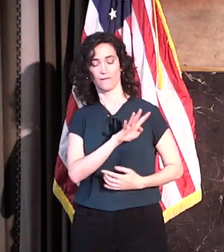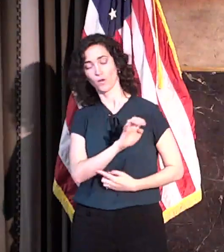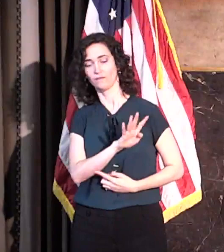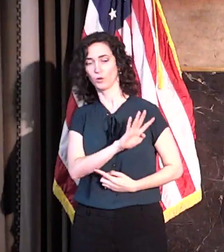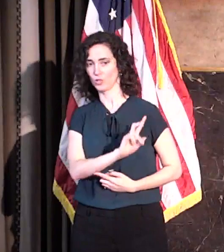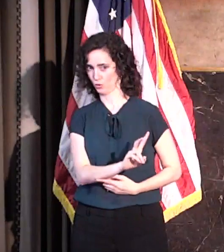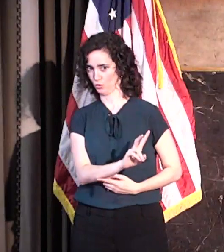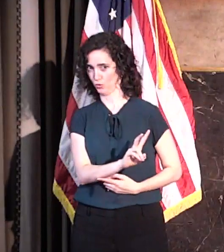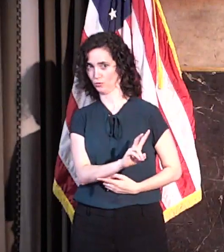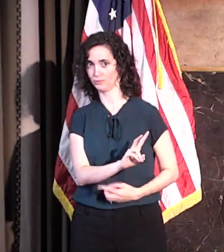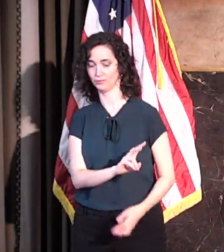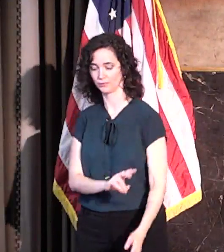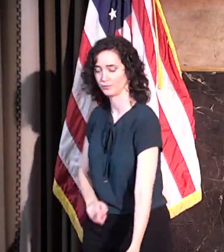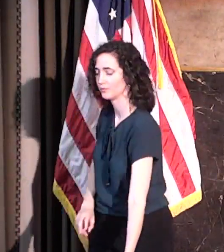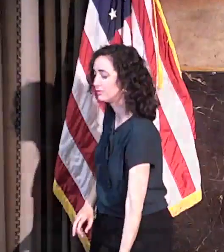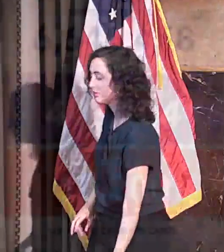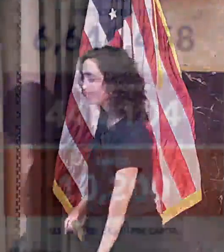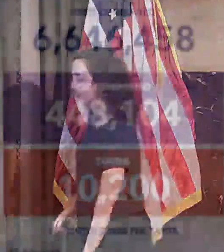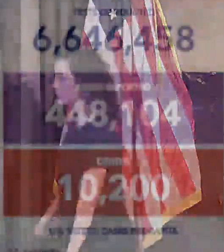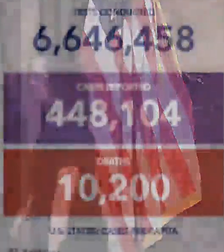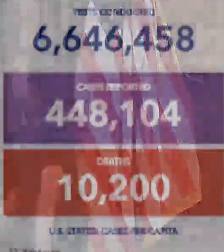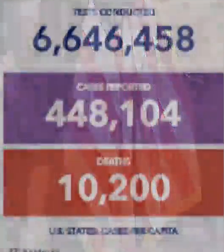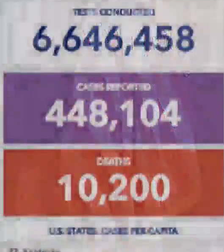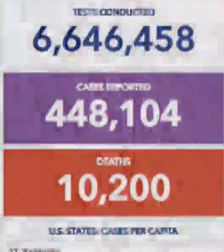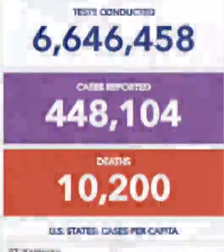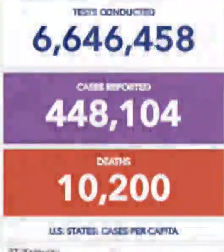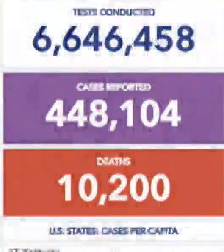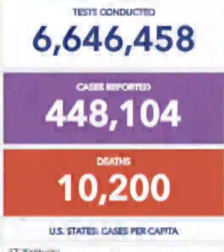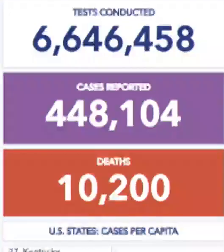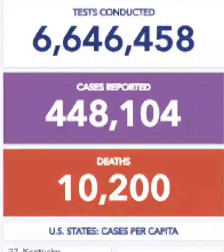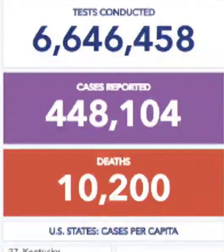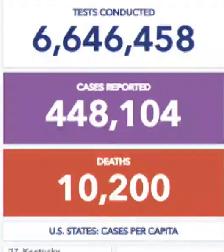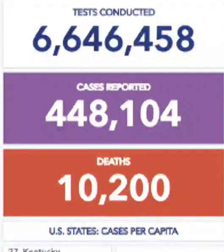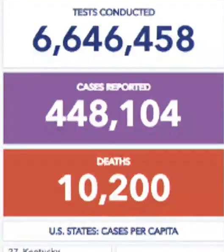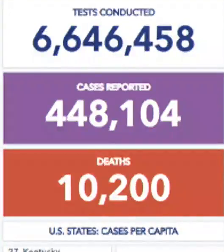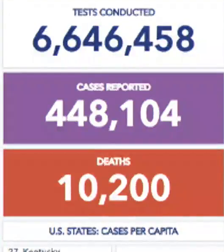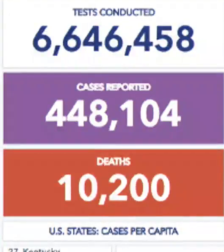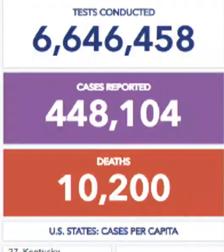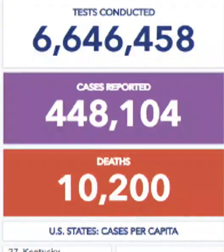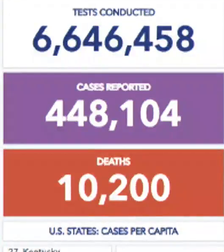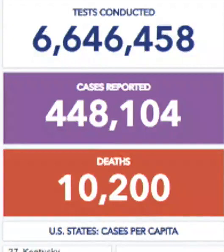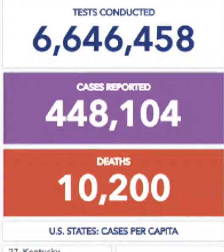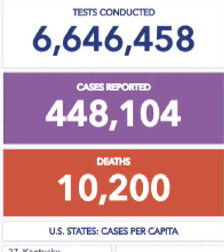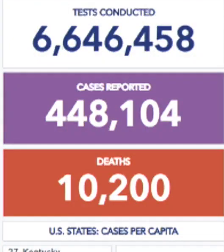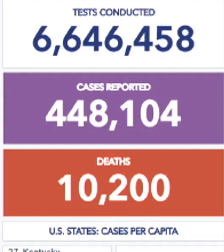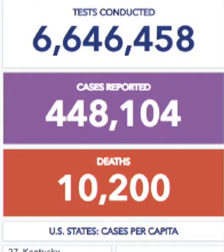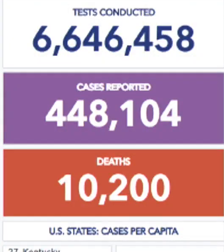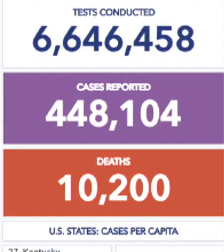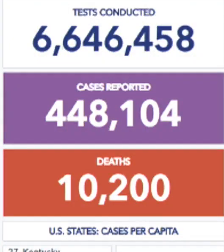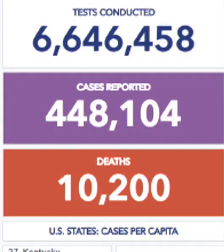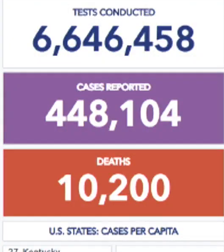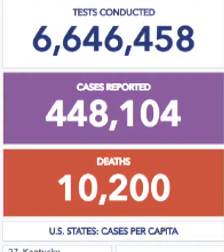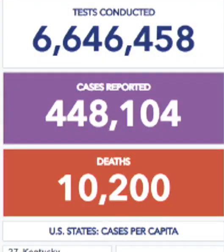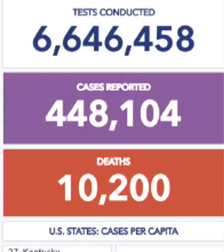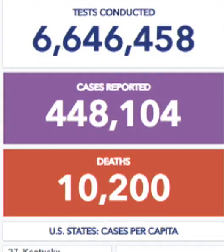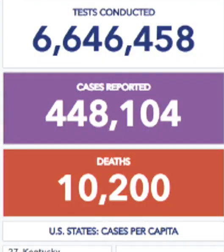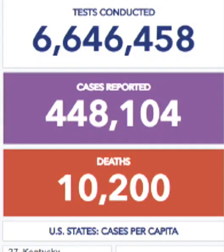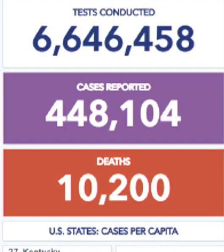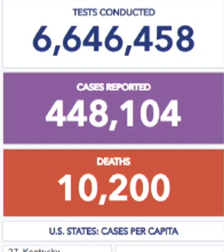Unfortunately, we are reporting 15 new deaths for a total of 10,200. And I was